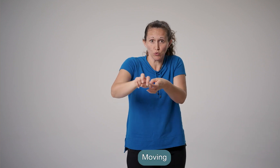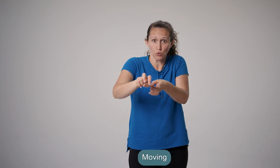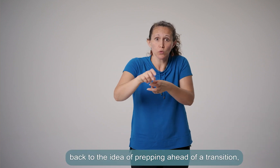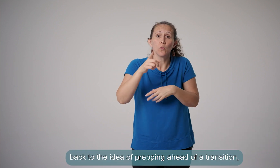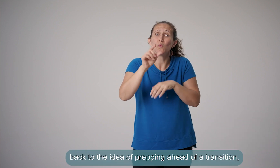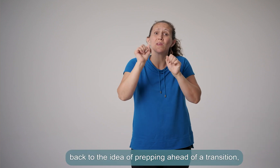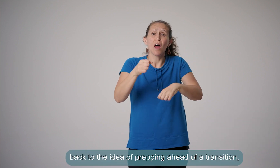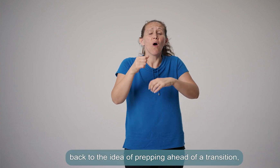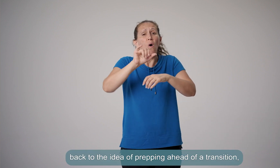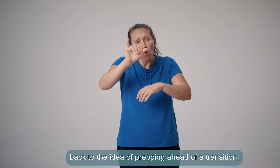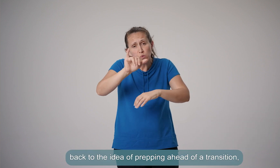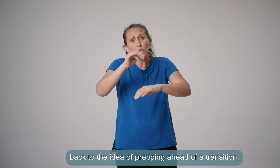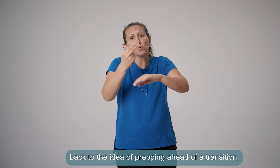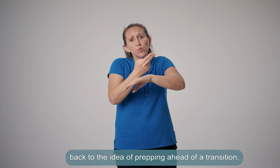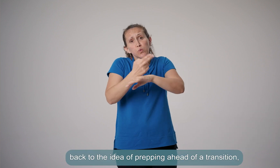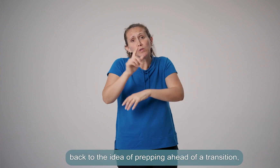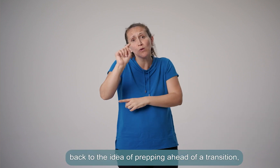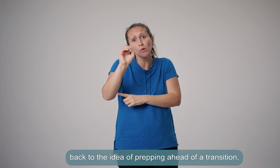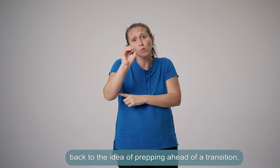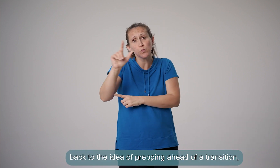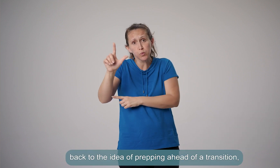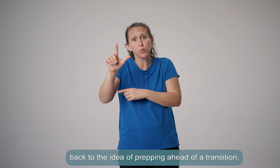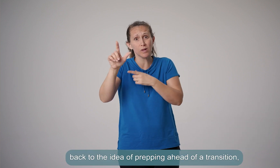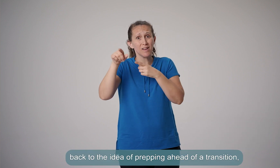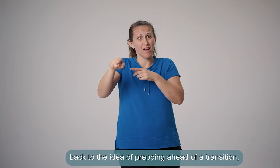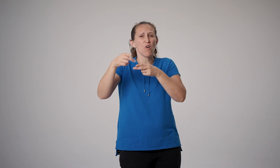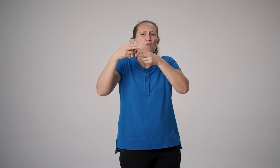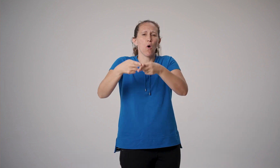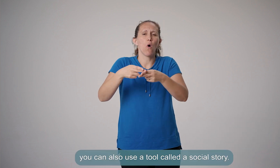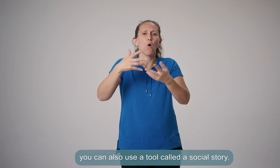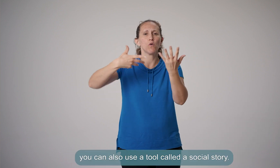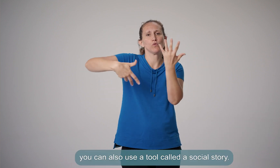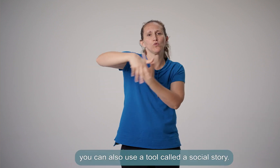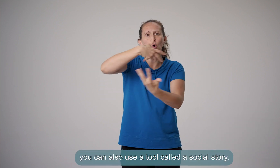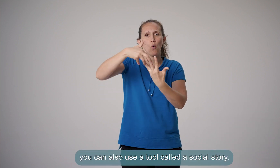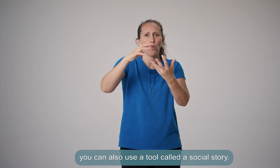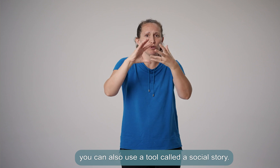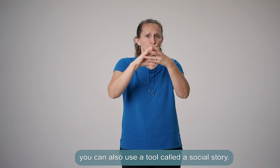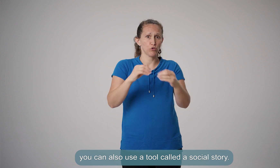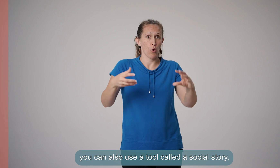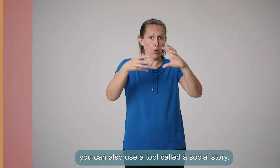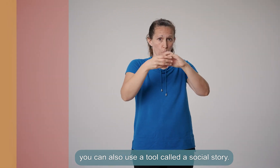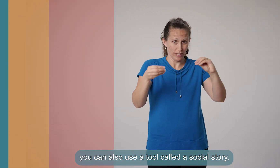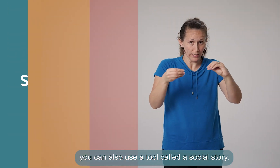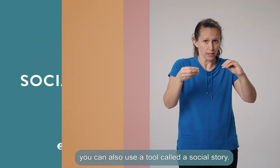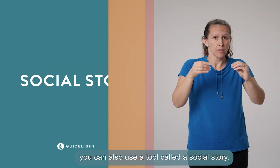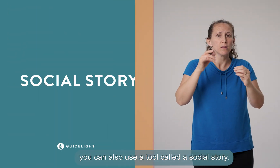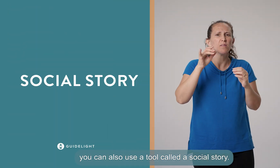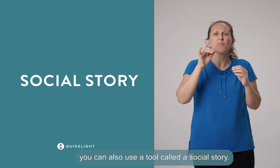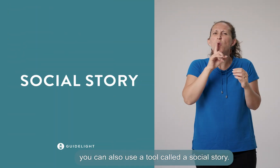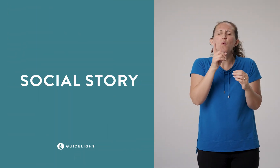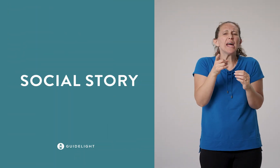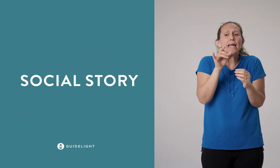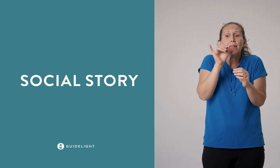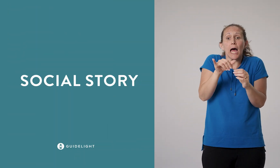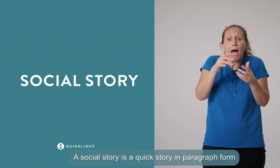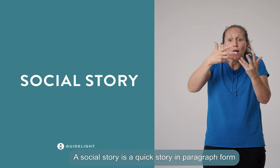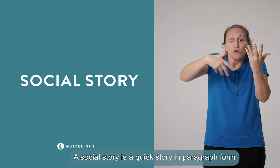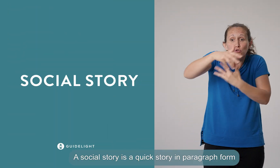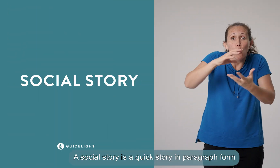Moving back to the idea of prepping ahead of a transition, you can also use a tool called a social story. A social